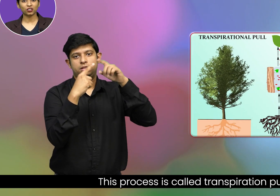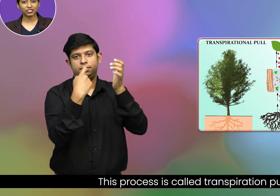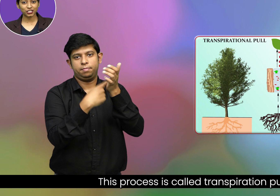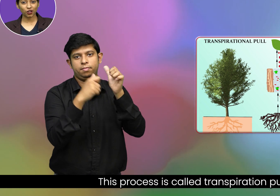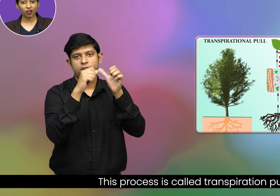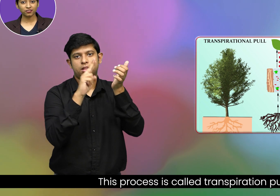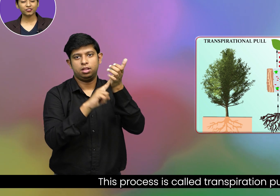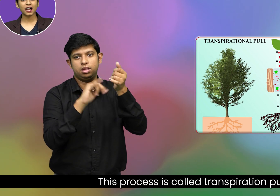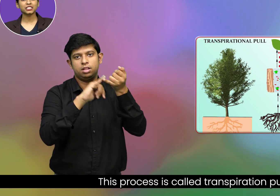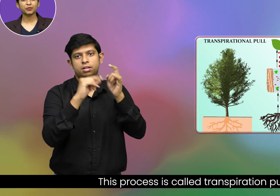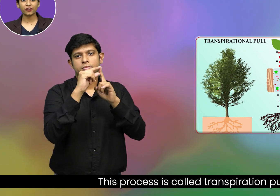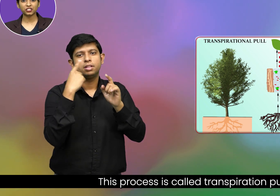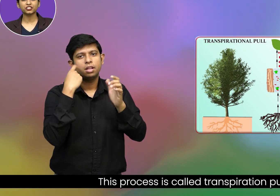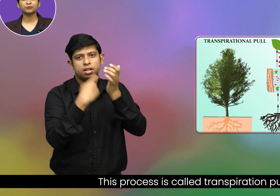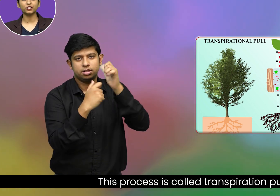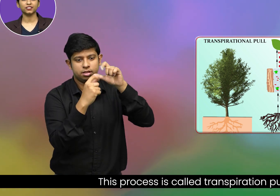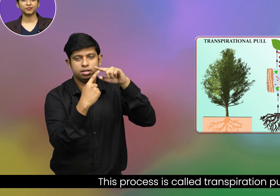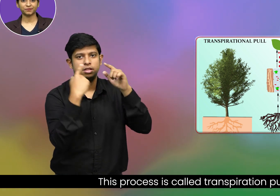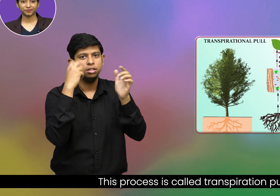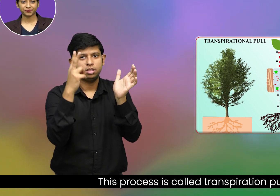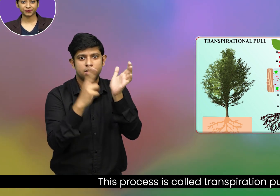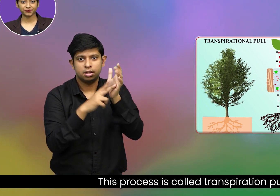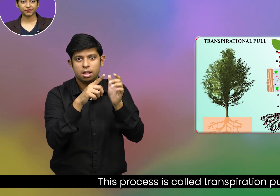This process is called transpiration pull.